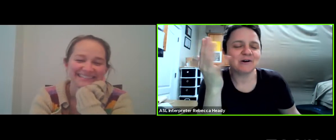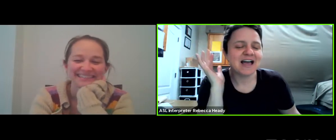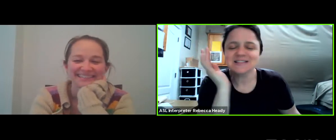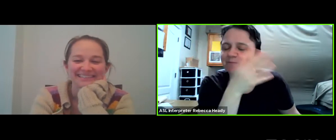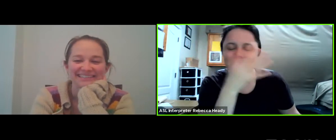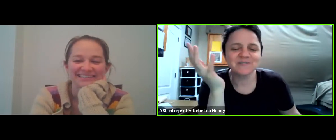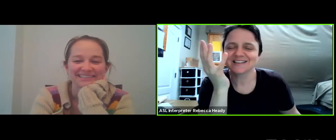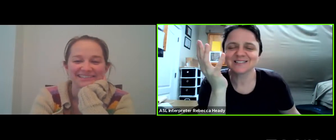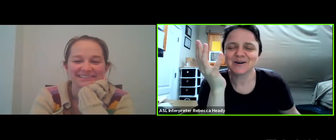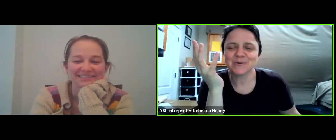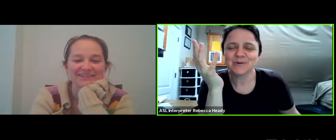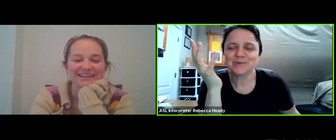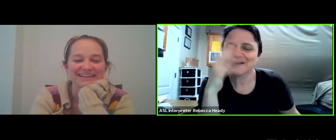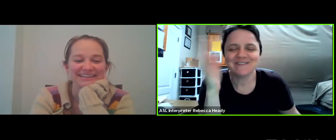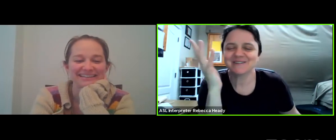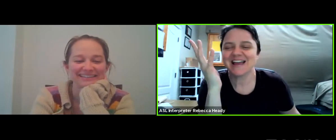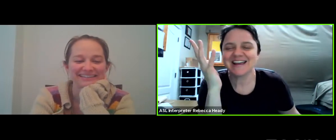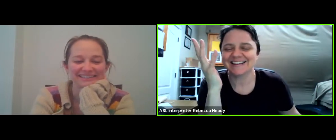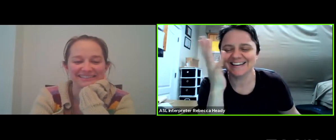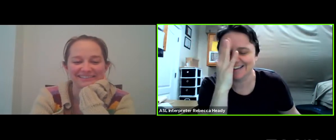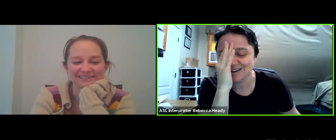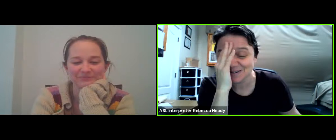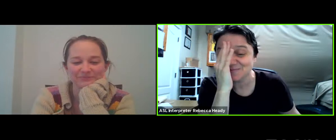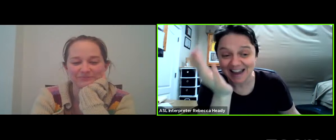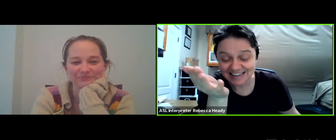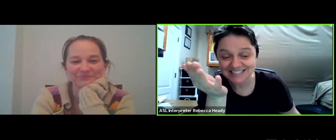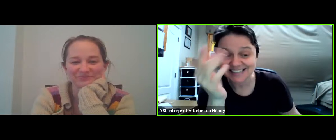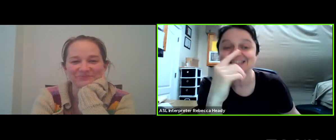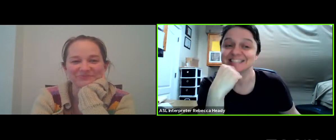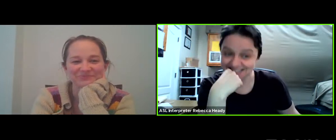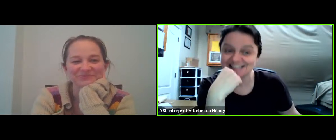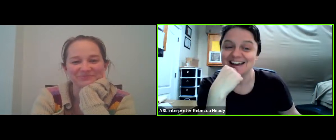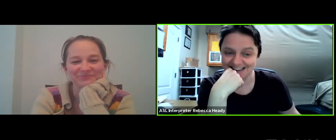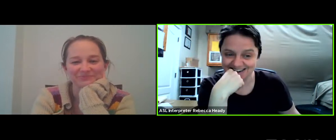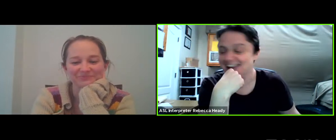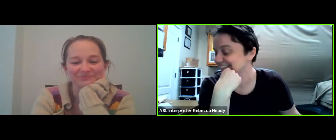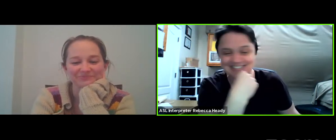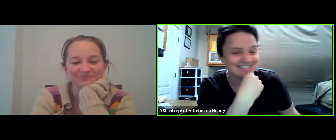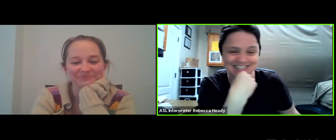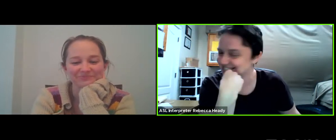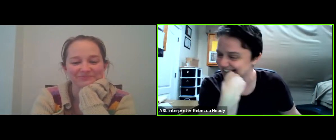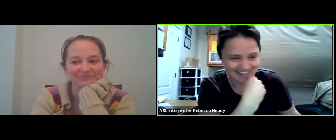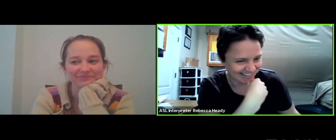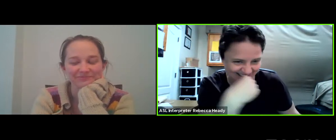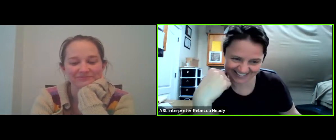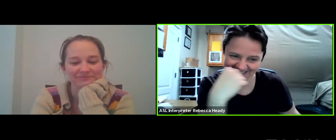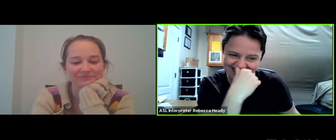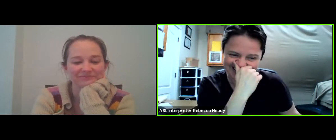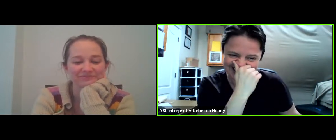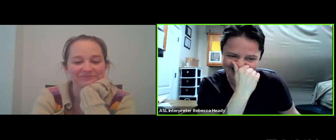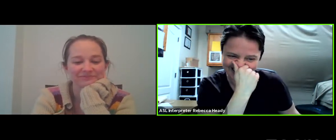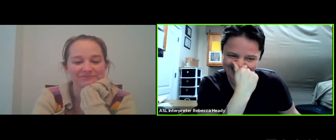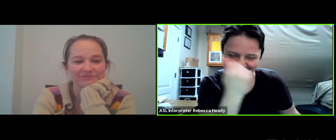I think your head's moving. So right. But actually, this is a nod and this is a shake.